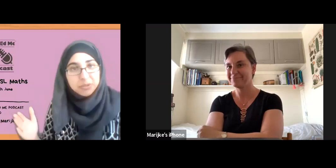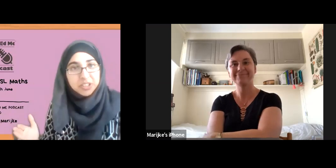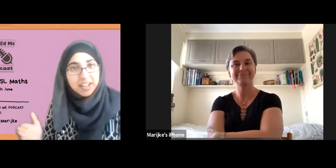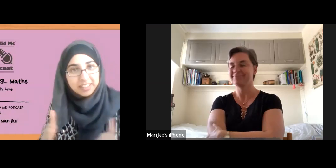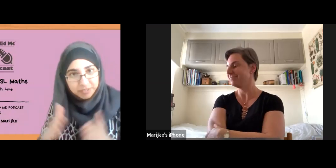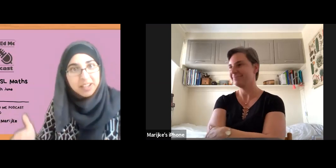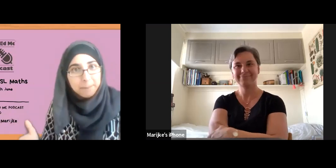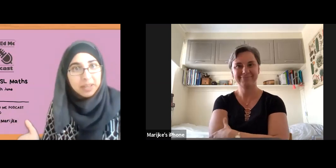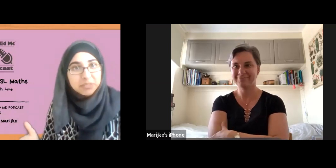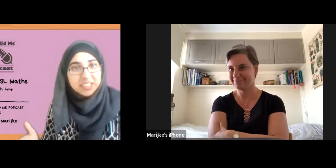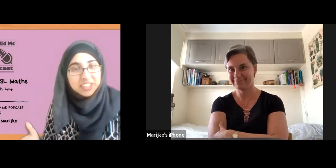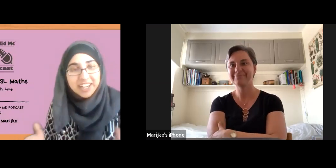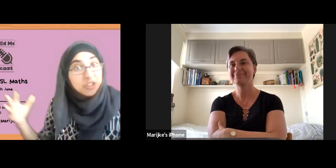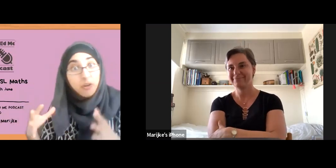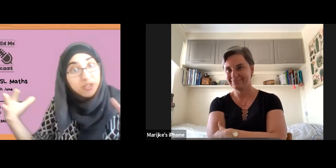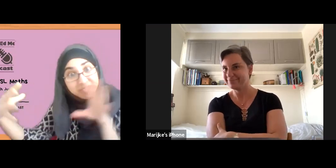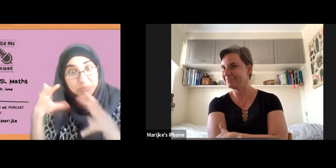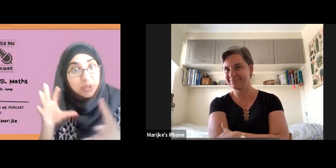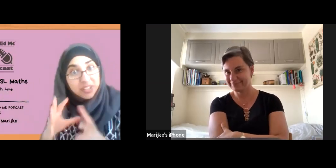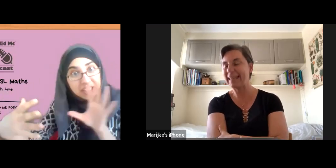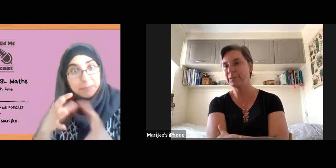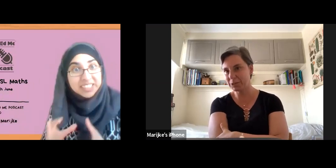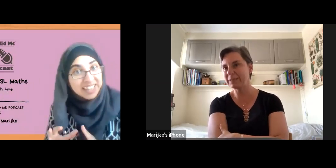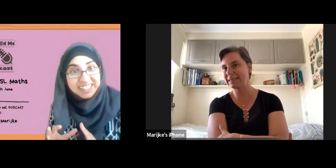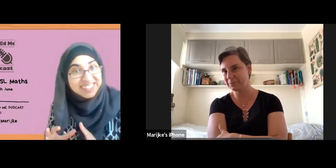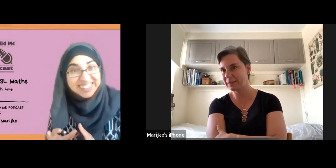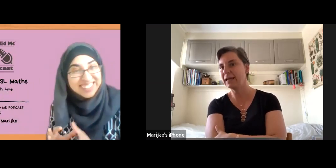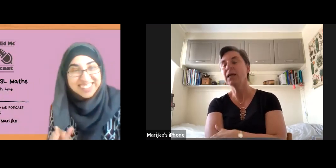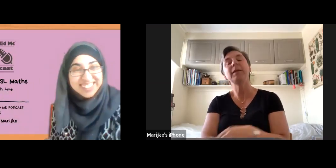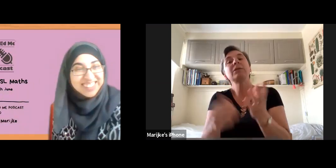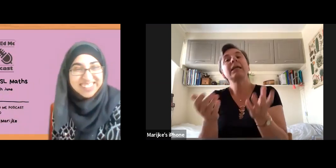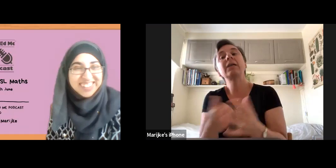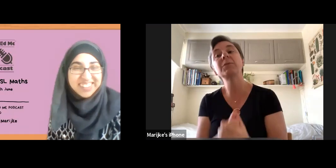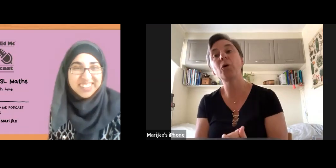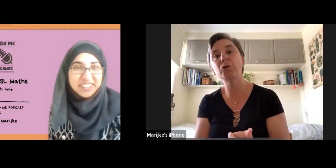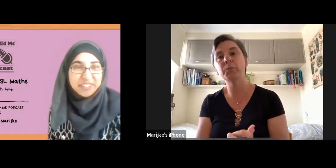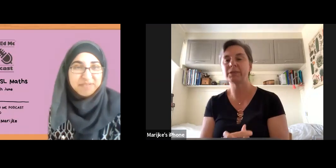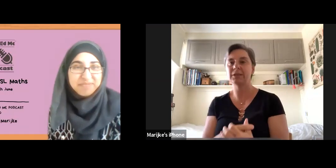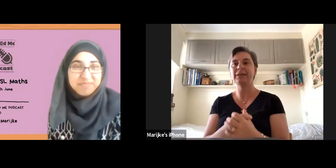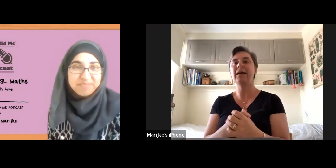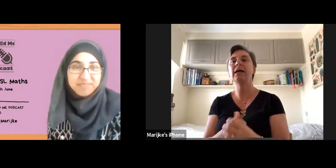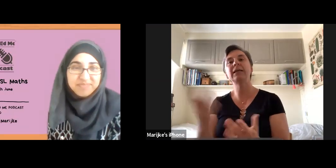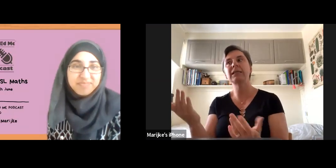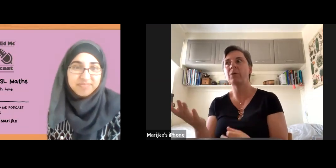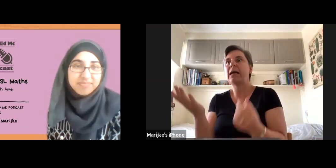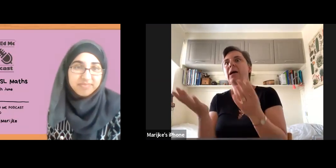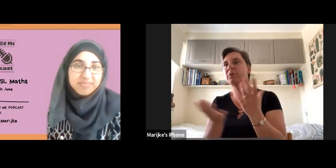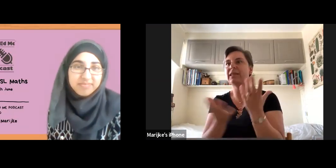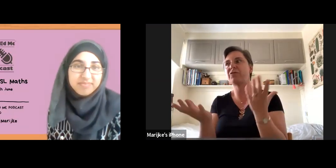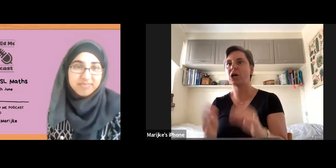to kind of be up to scratch. You're all clubbed together. Yeah, because they are the small groups. Yeah, and they say, well, we can't put a deaf child